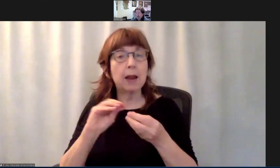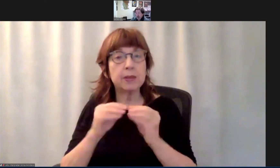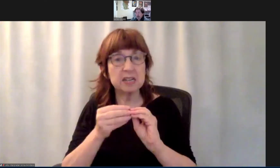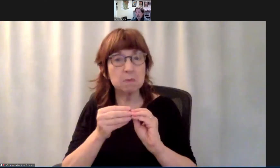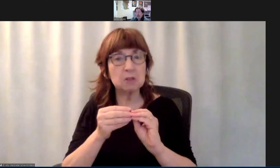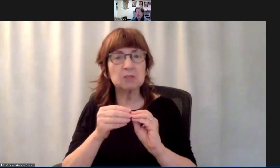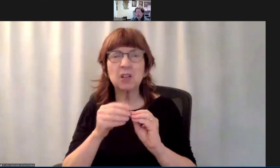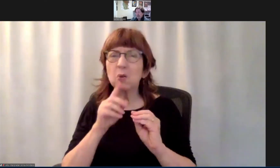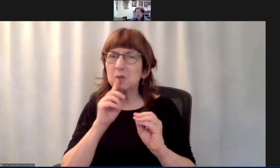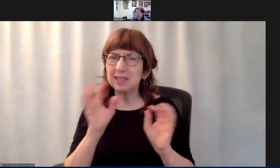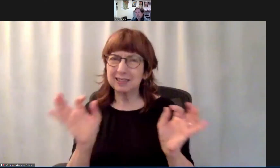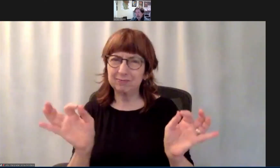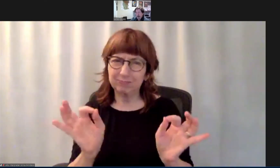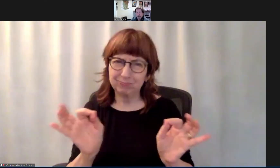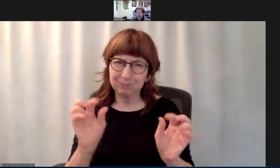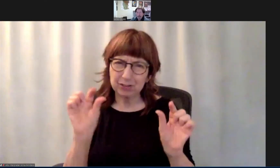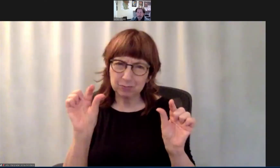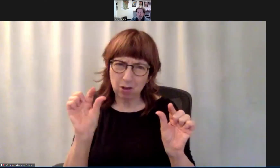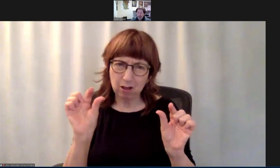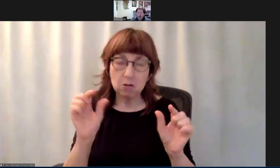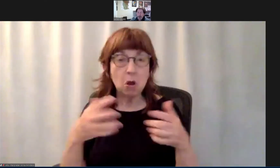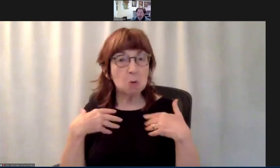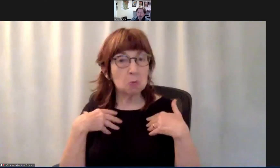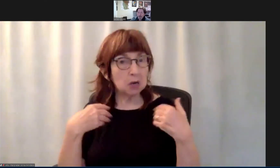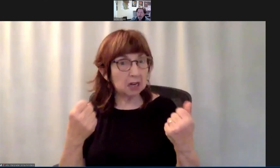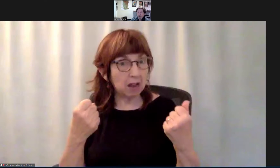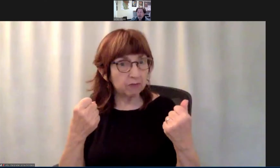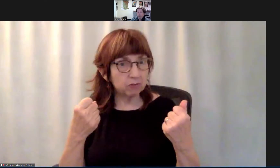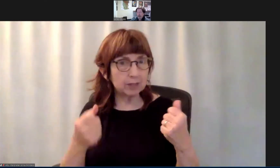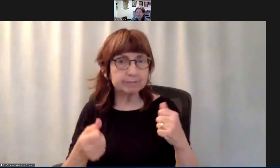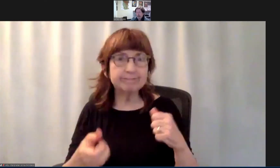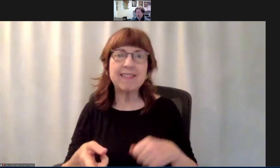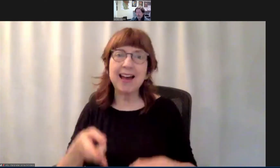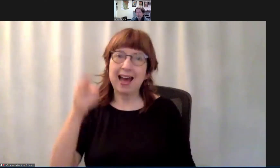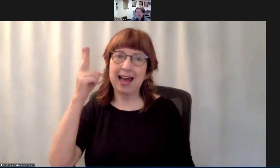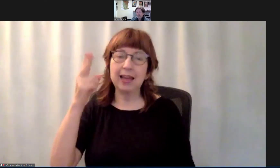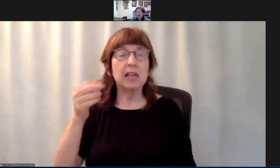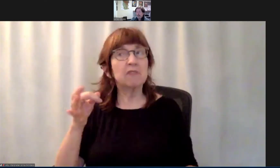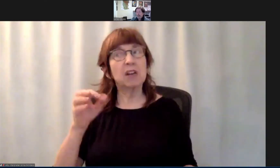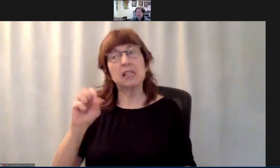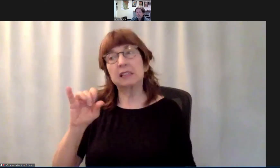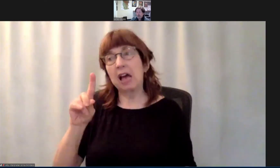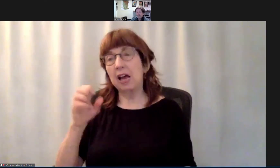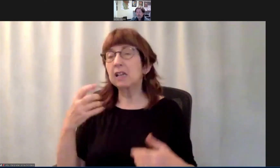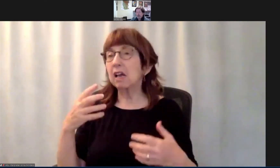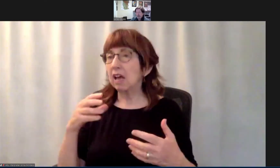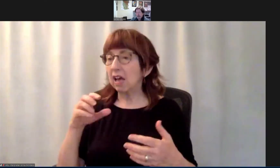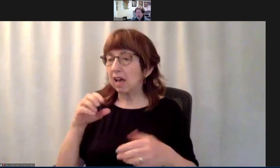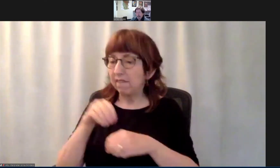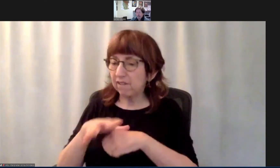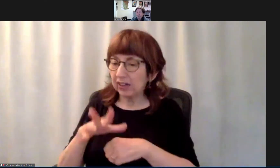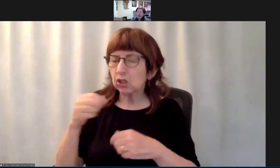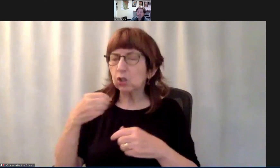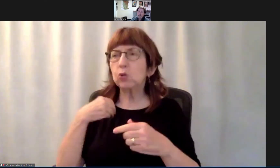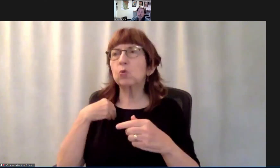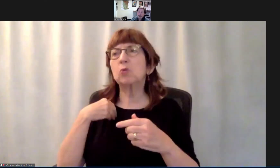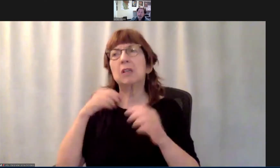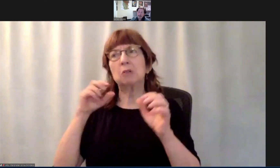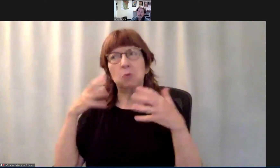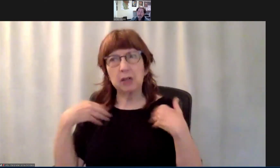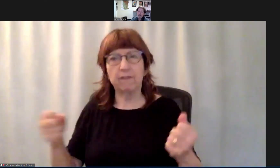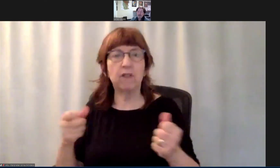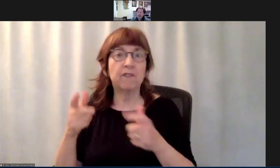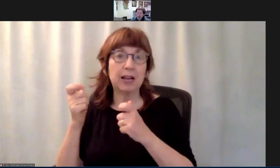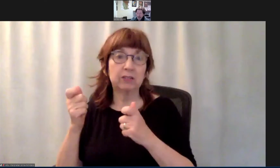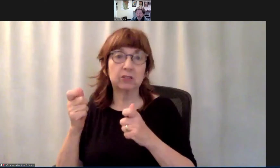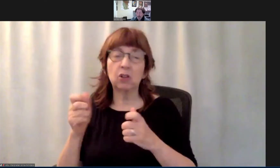are small, and the recovery rate is very high for any kind of side effects. So it's felt to be safe, and